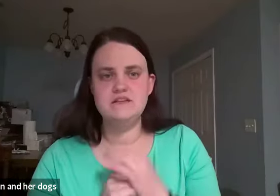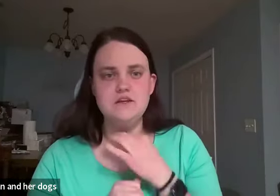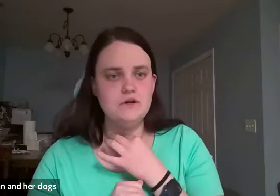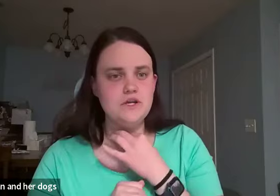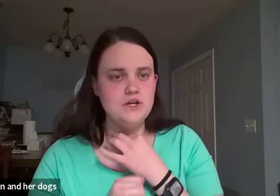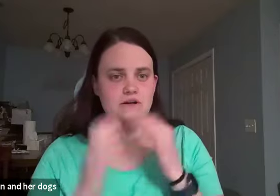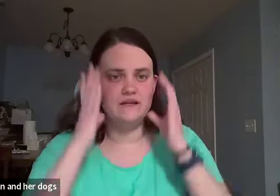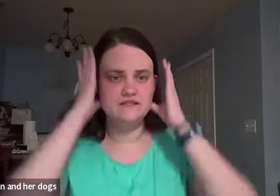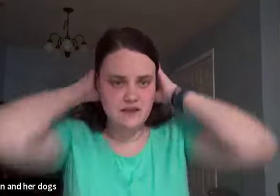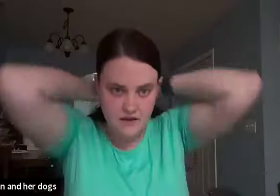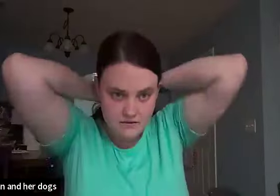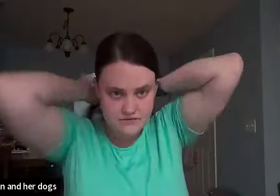Anything you are curious of?